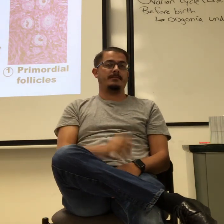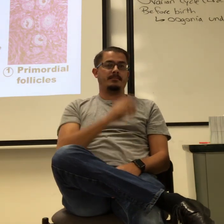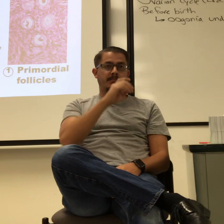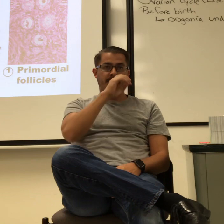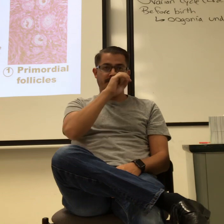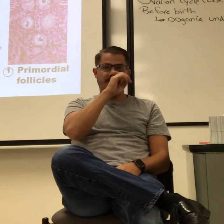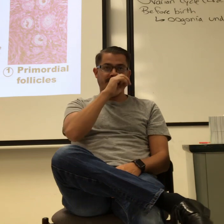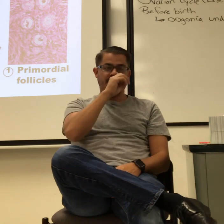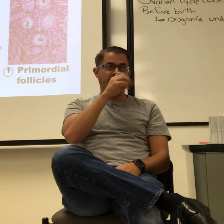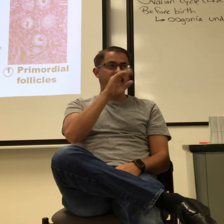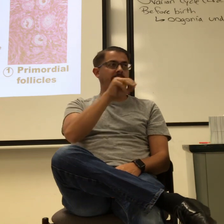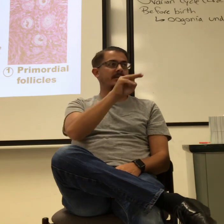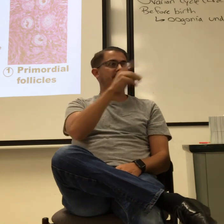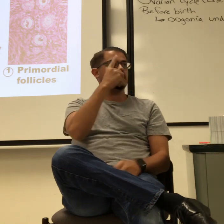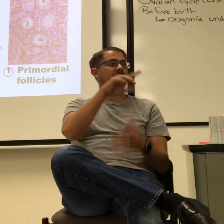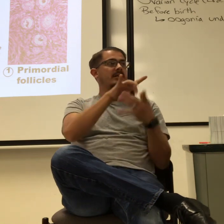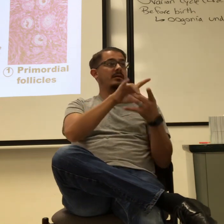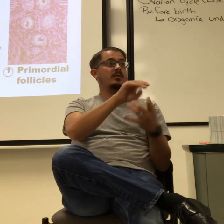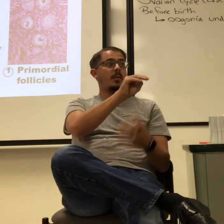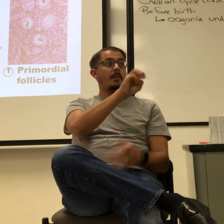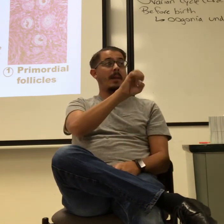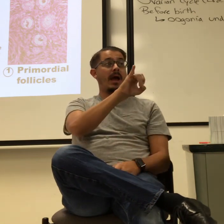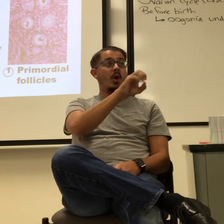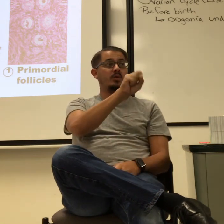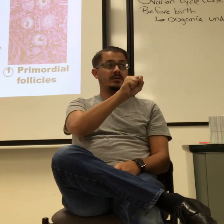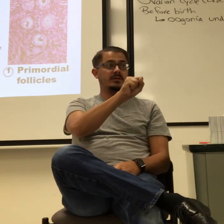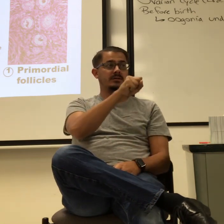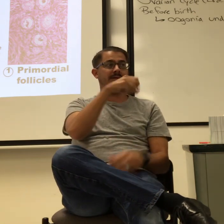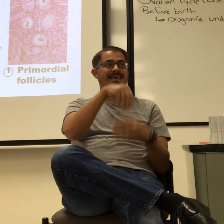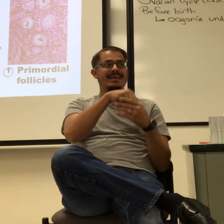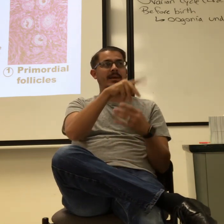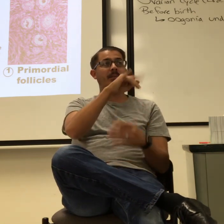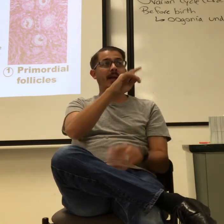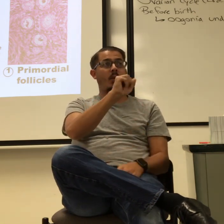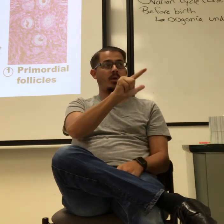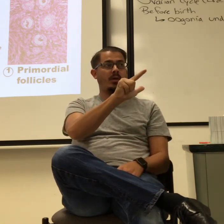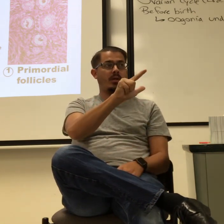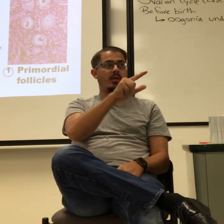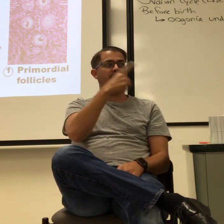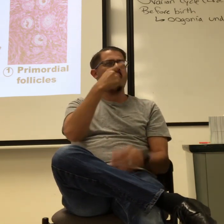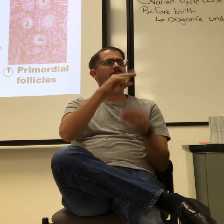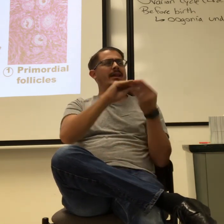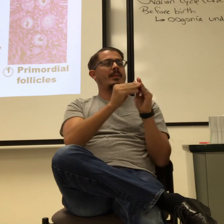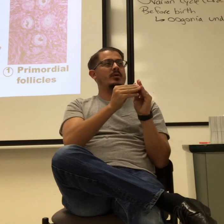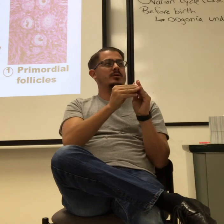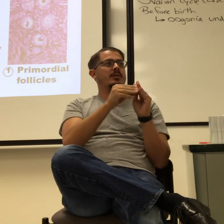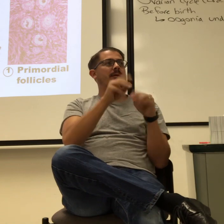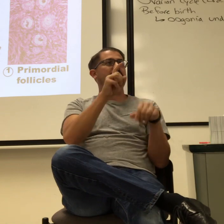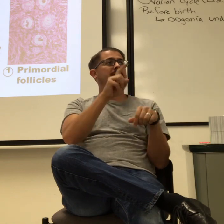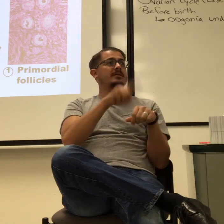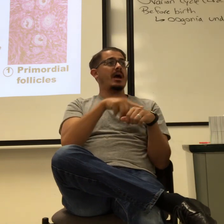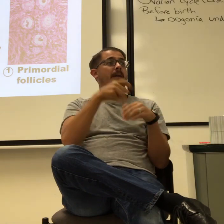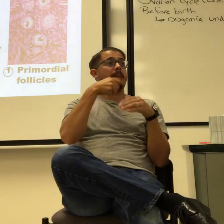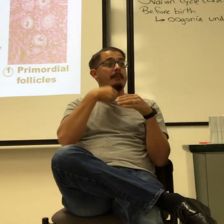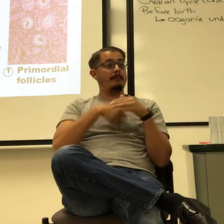So in terms of meiosis, that's what's happening in the primordials. And in terms of numbers, by the time you get to